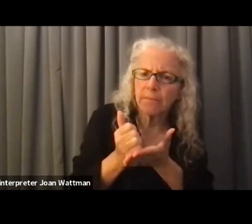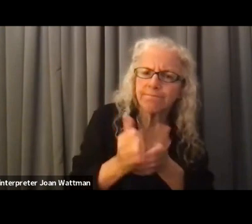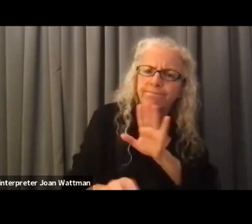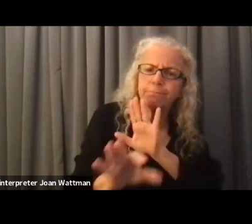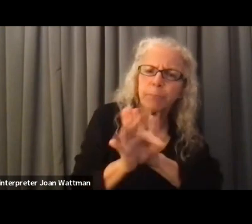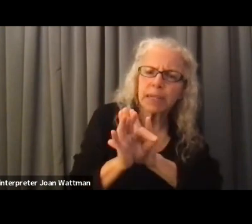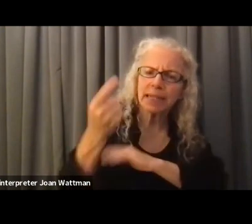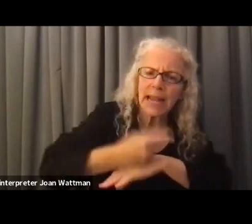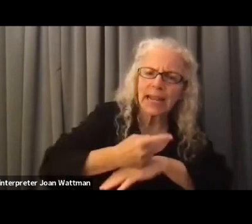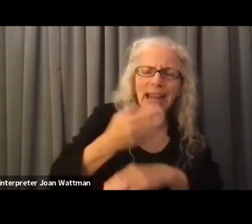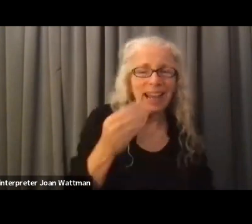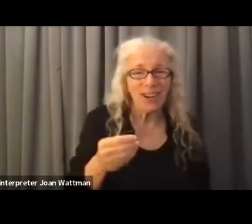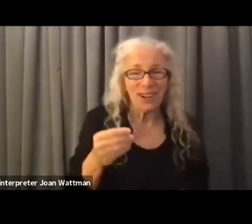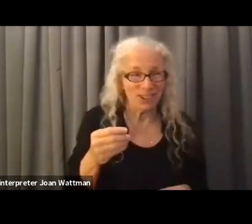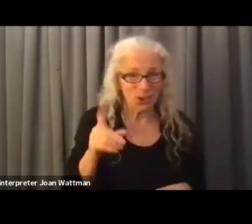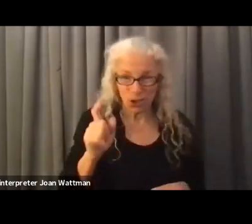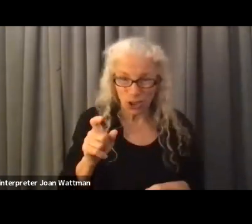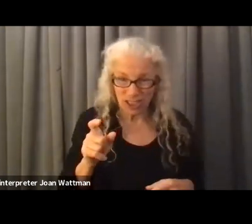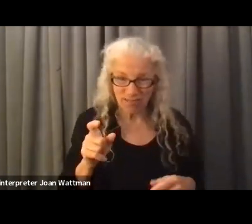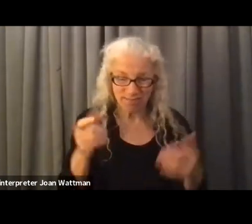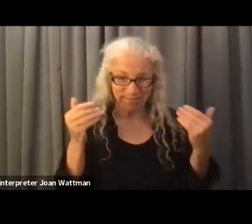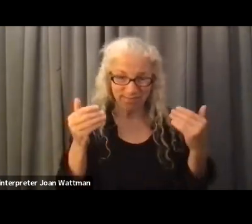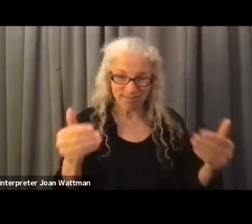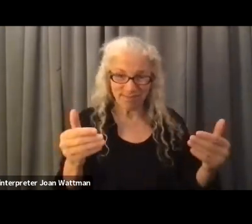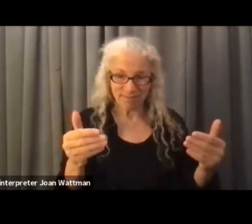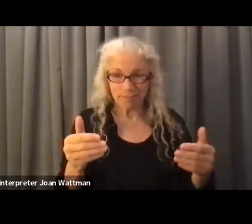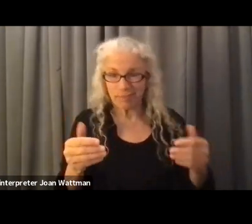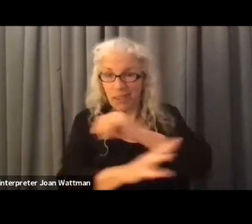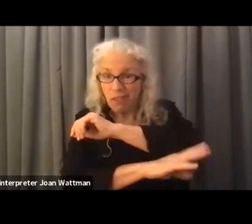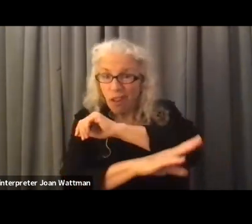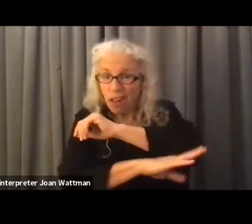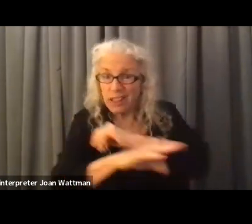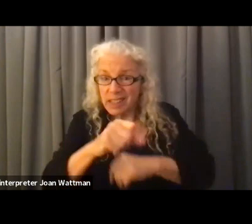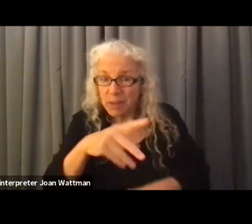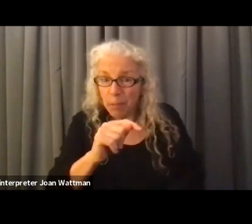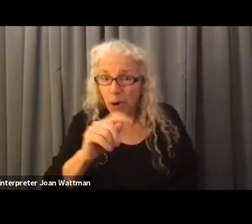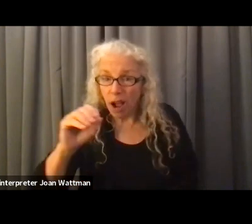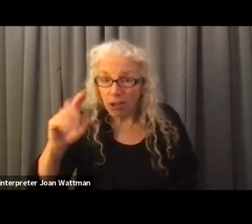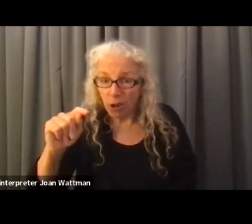what time of year do you think? You think we should do it right away in the early fall?